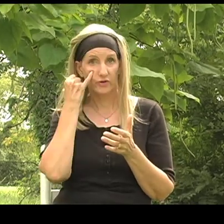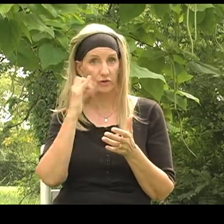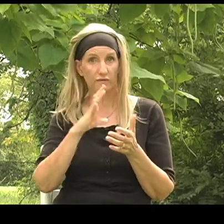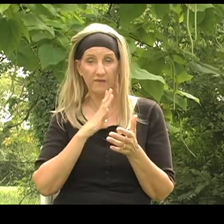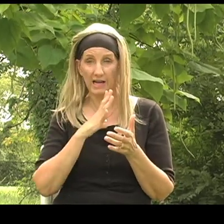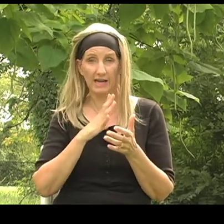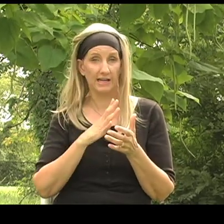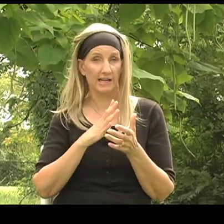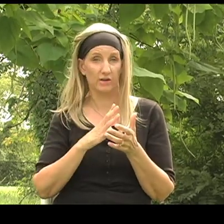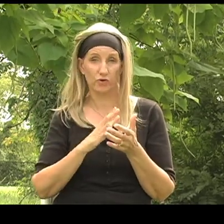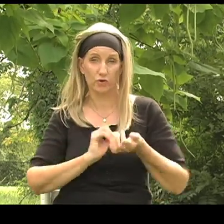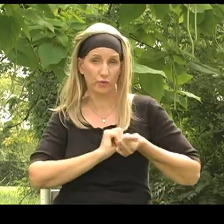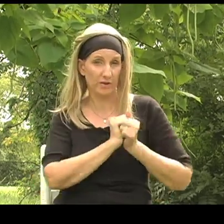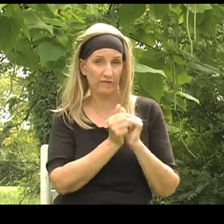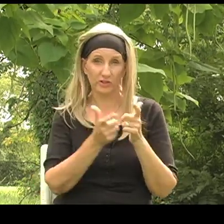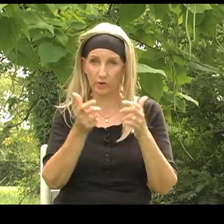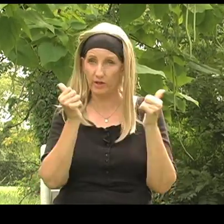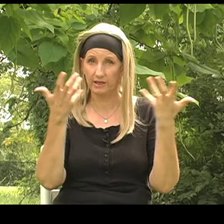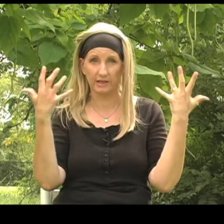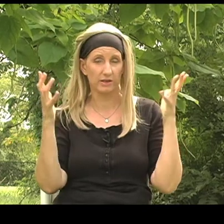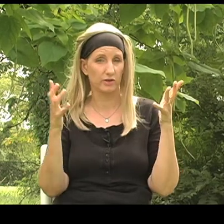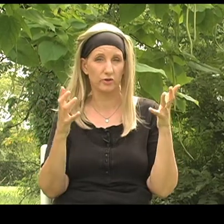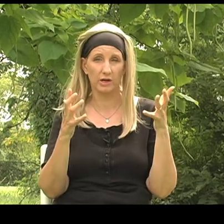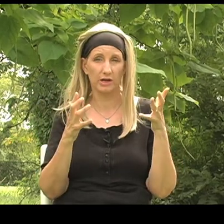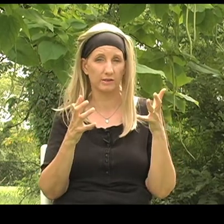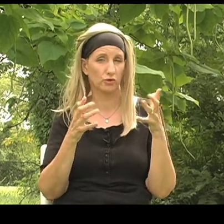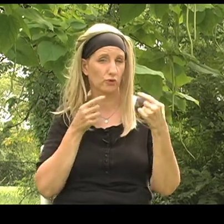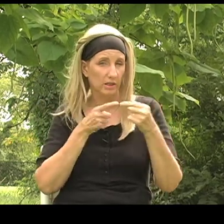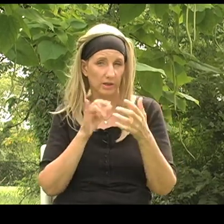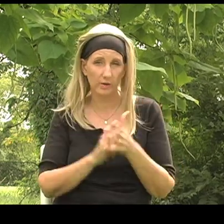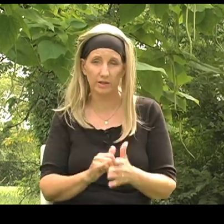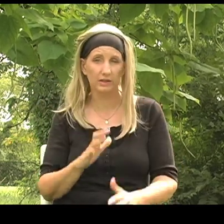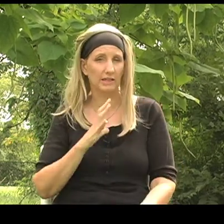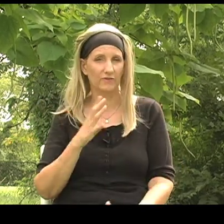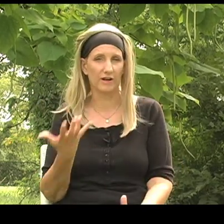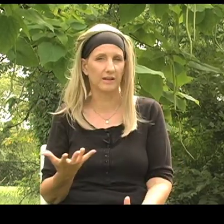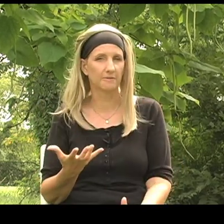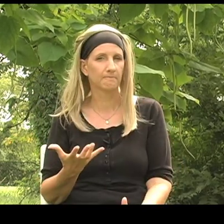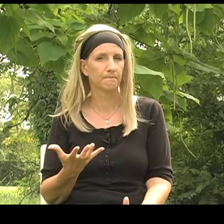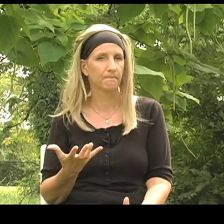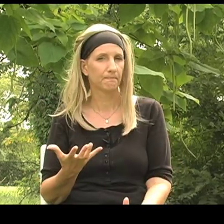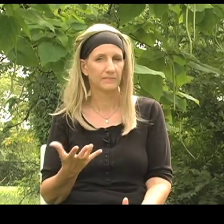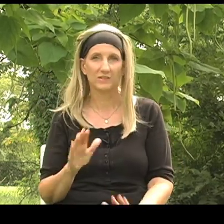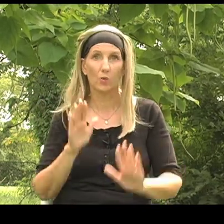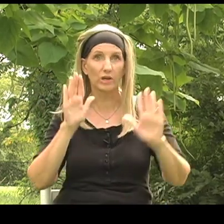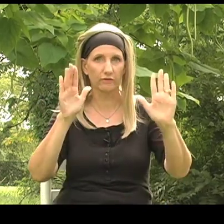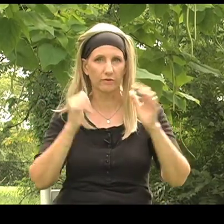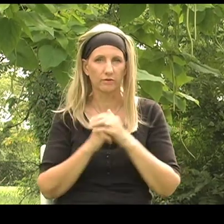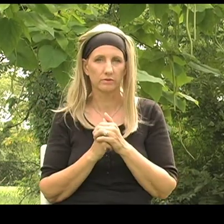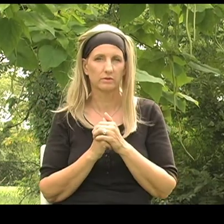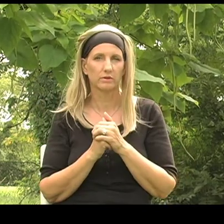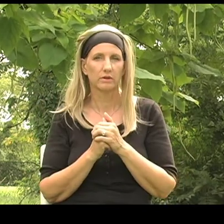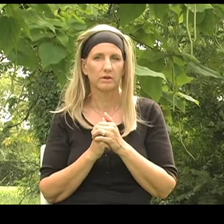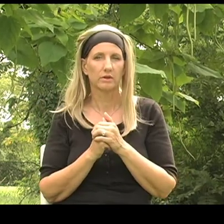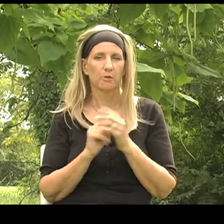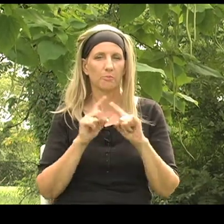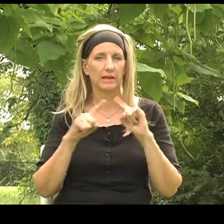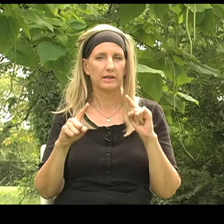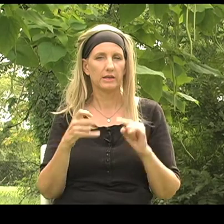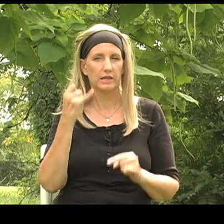do fine and your grief is quick and you're not struggling with it, that's fine. That's wonderful. But if